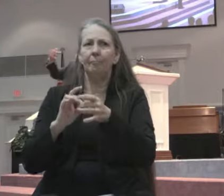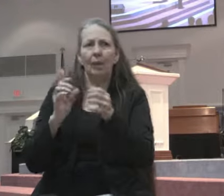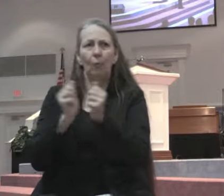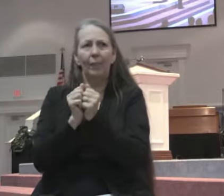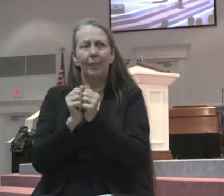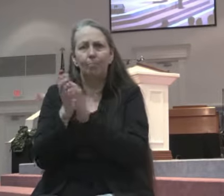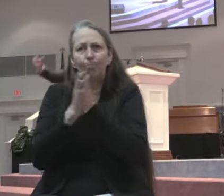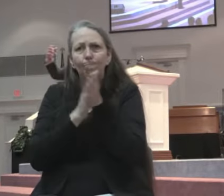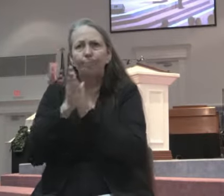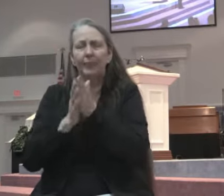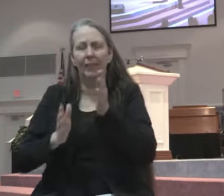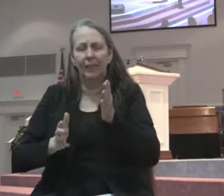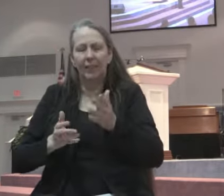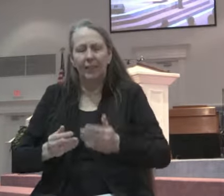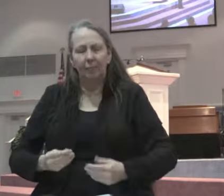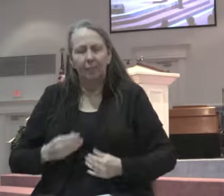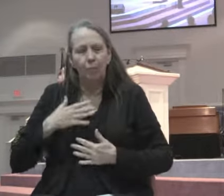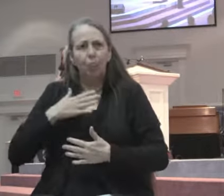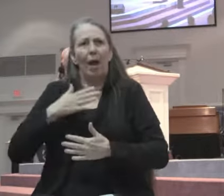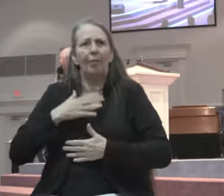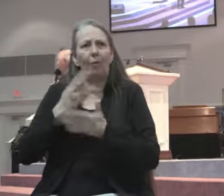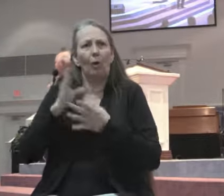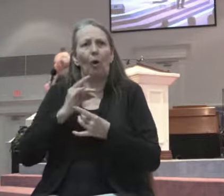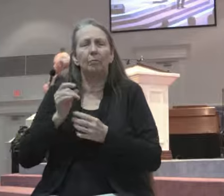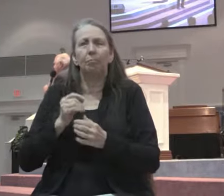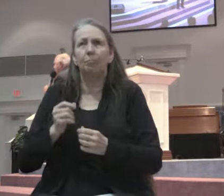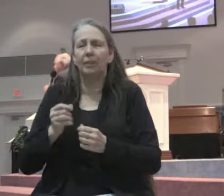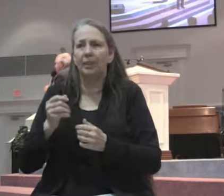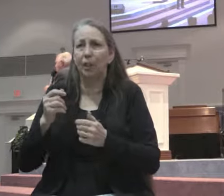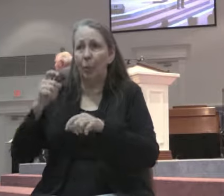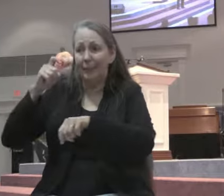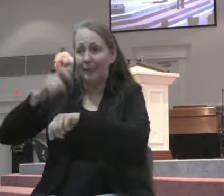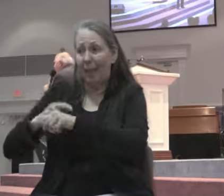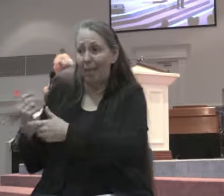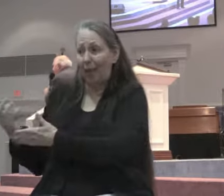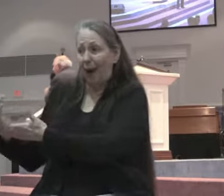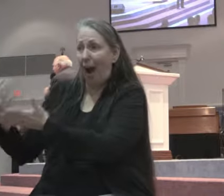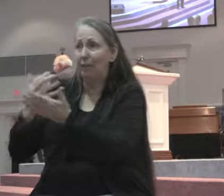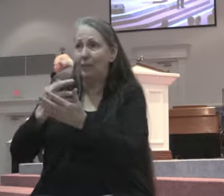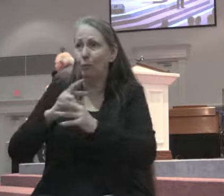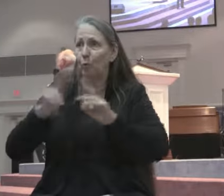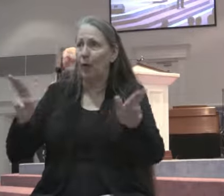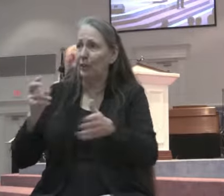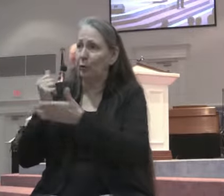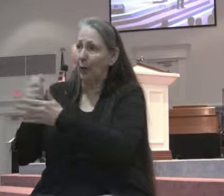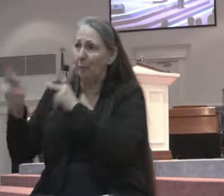flesh and life and breath, so that when the harvest comes, we are ready.